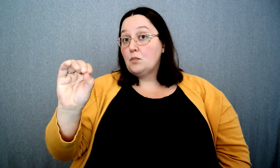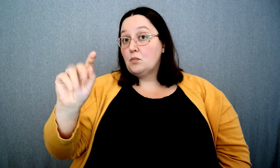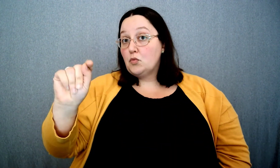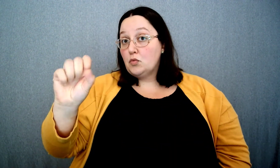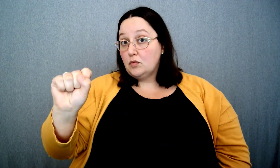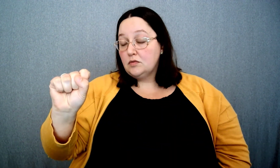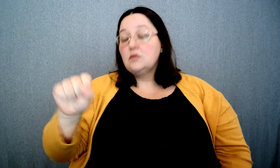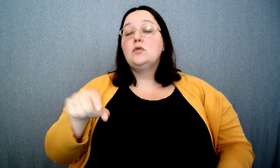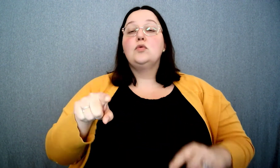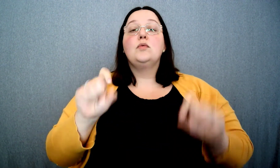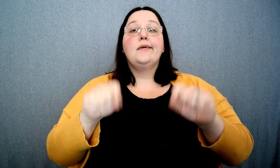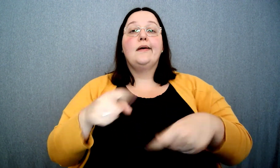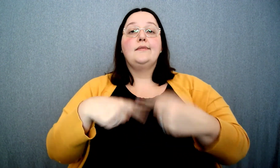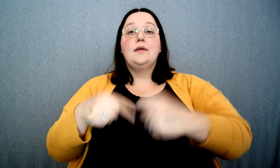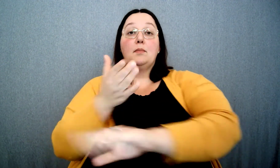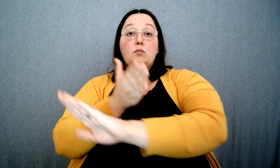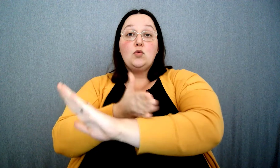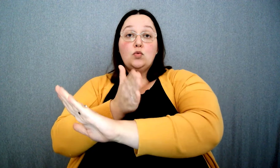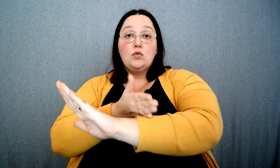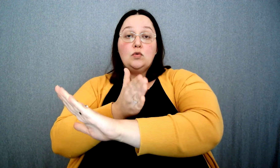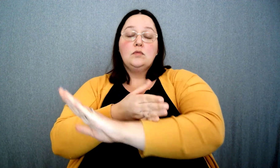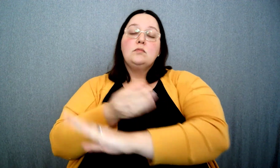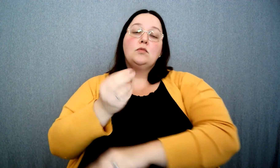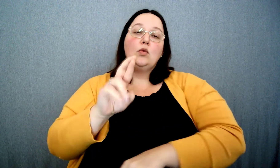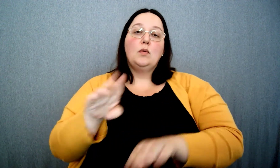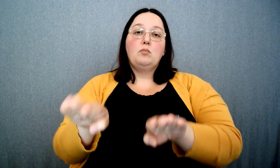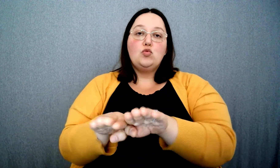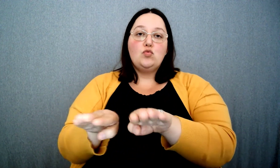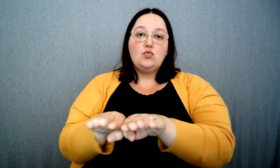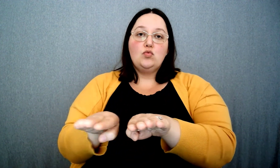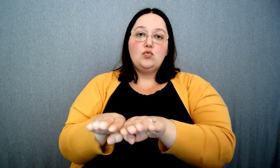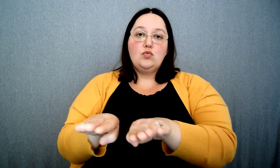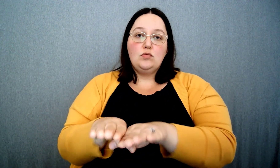boots, you can sign it in 2 different ways, boots, or you can sign it with B's, boots.